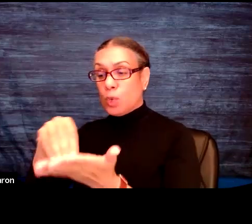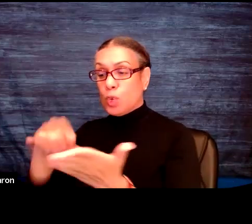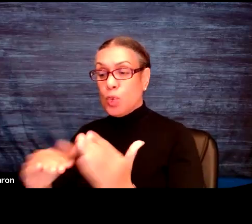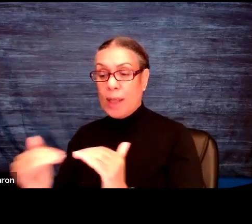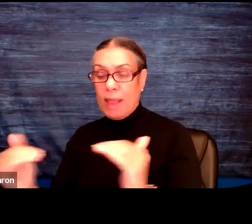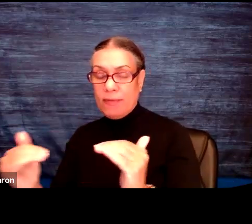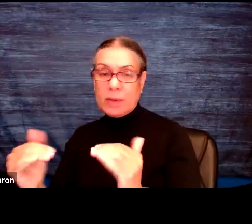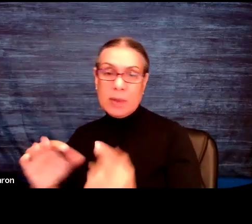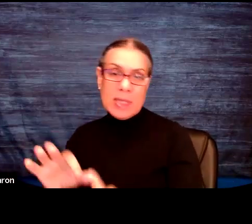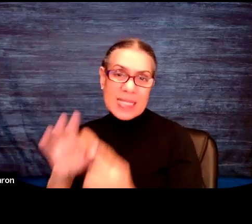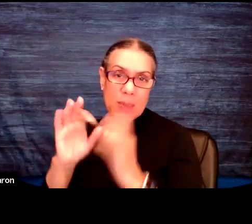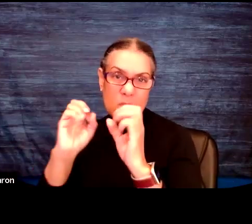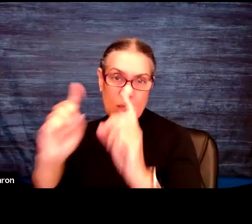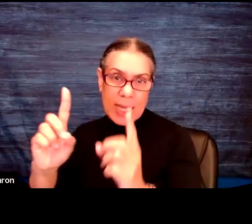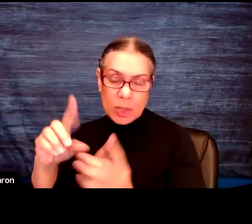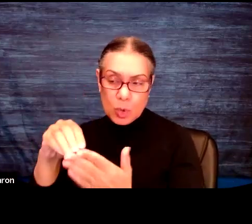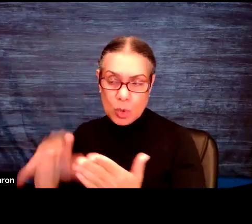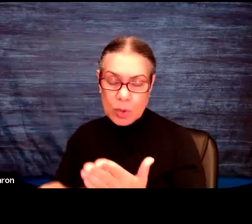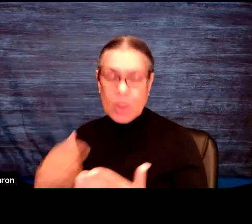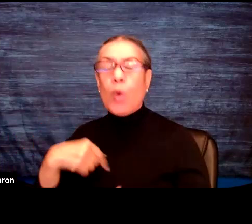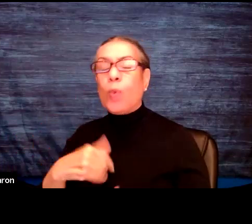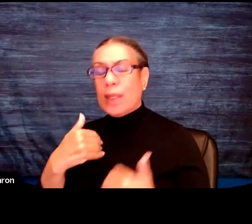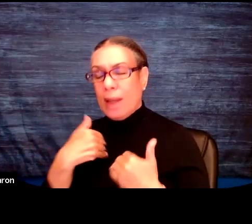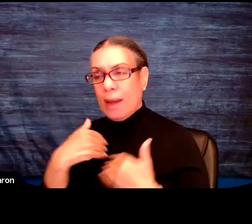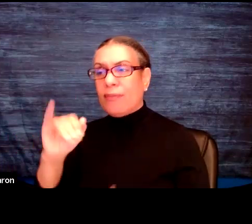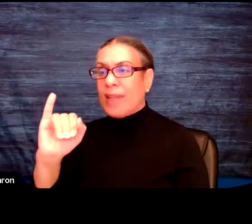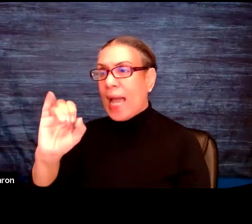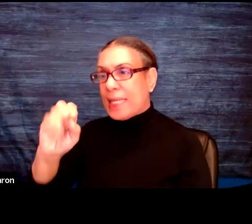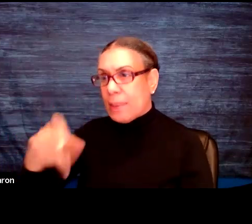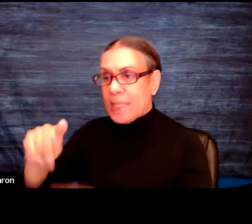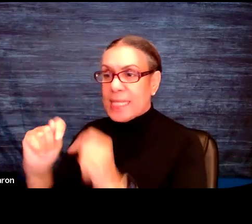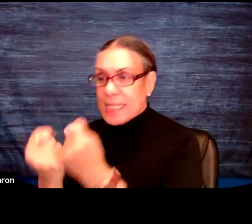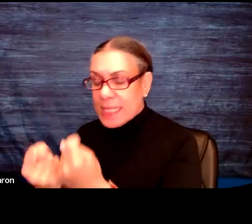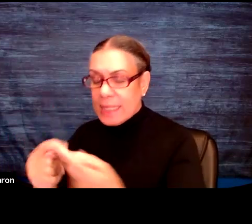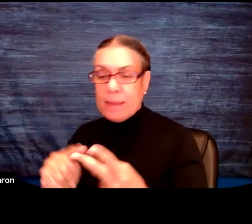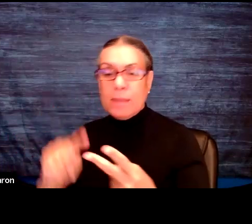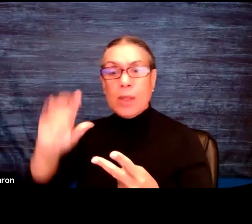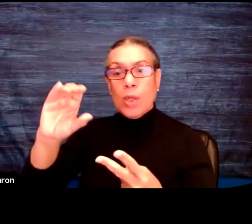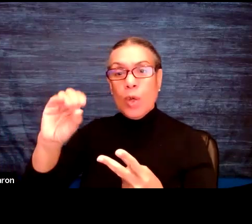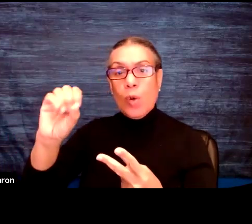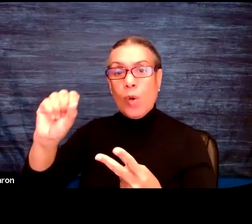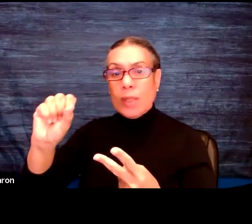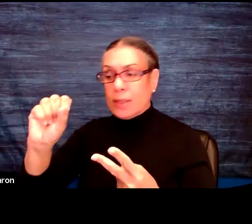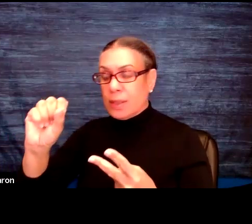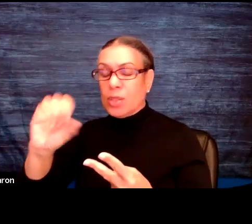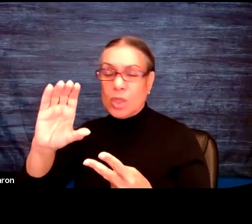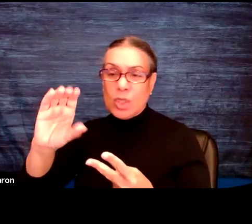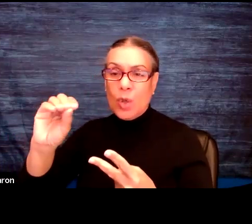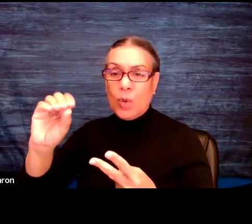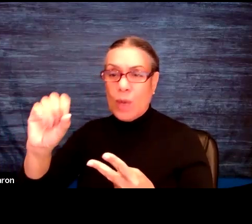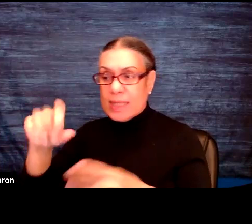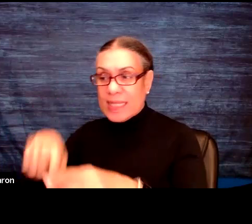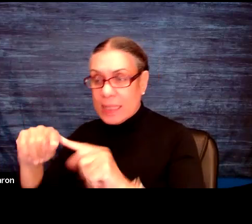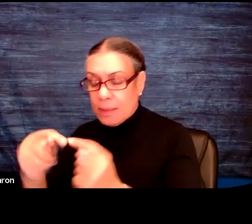for a special education student, they have an IEP team, they have a COS in the building, they have an AD for